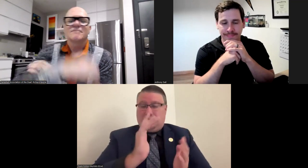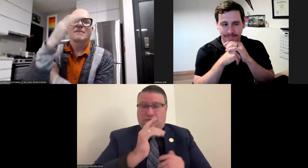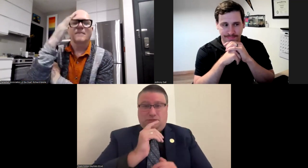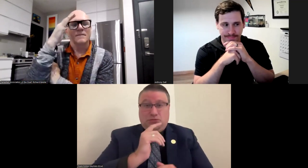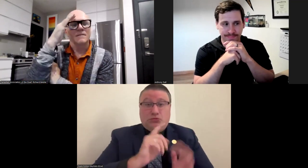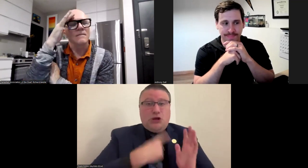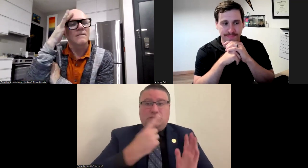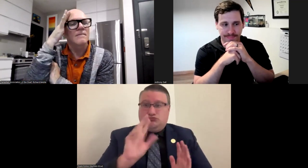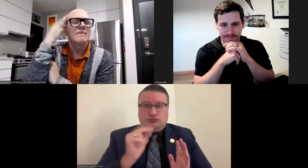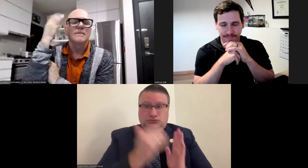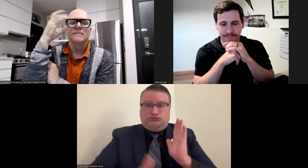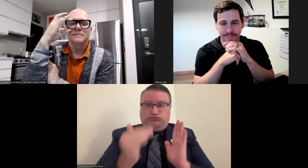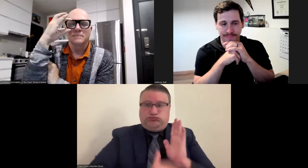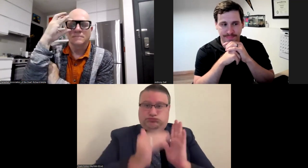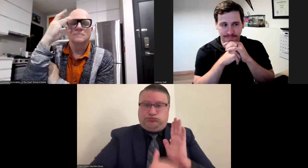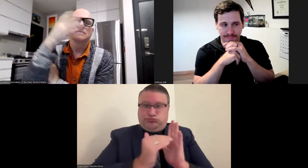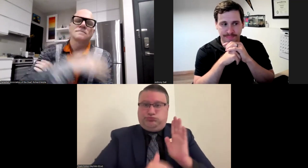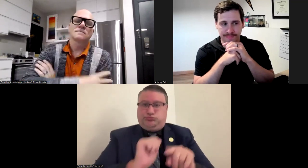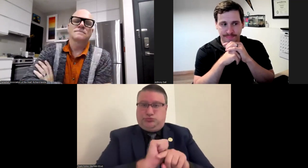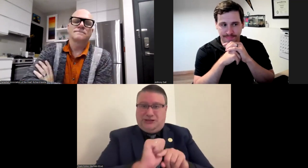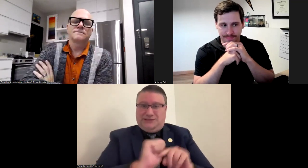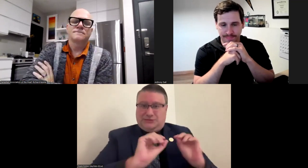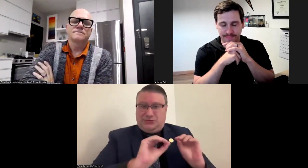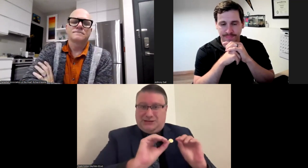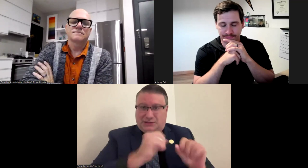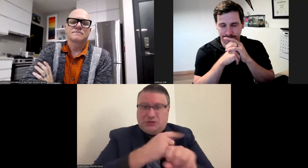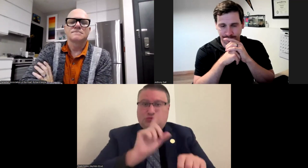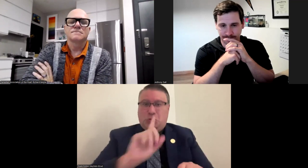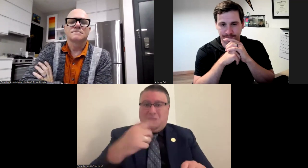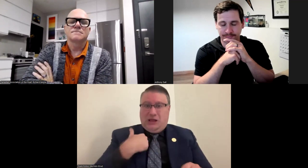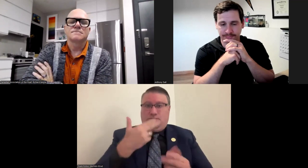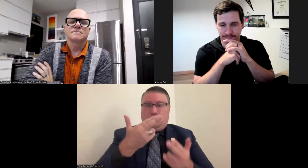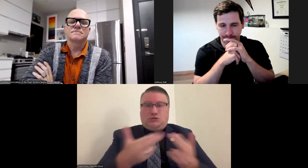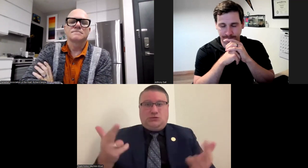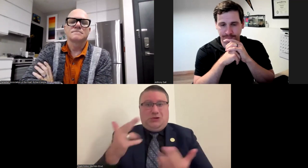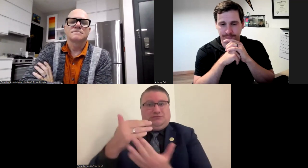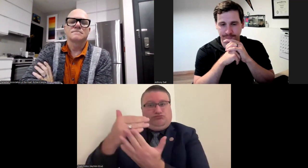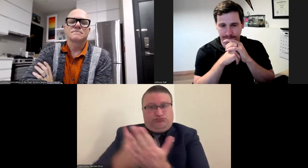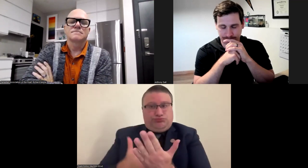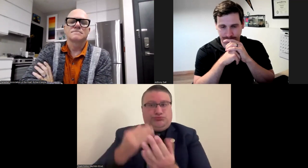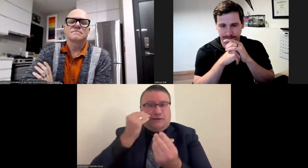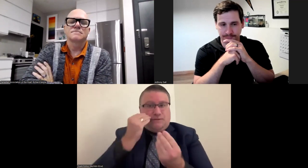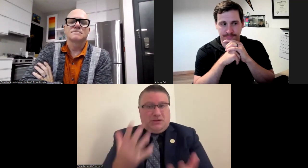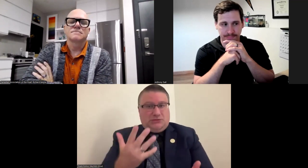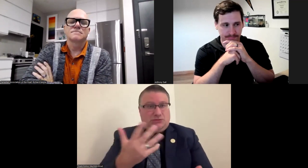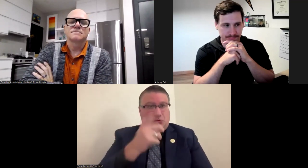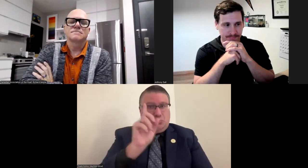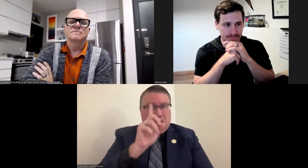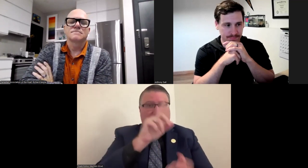in the field to provide that information and those services, and that needs to be provided on an ongoing basis. So we do